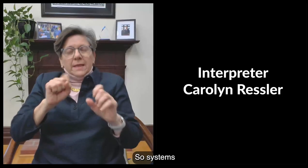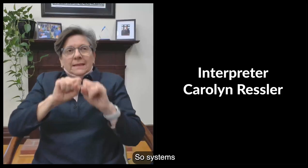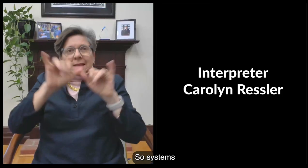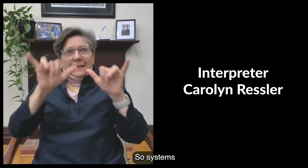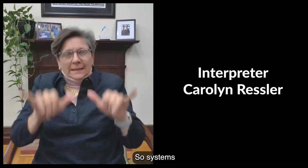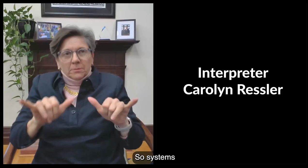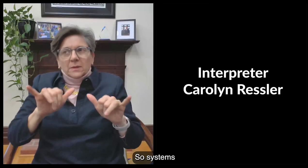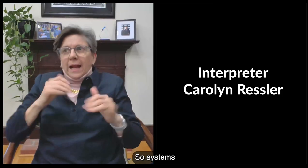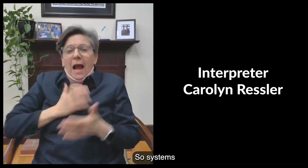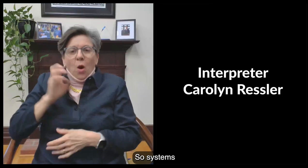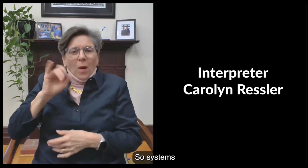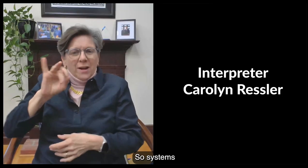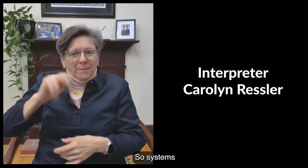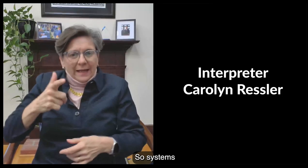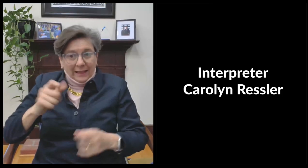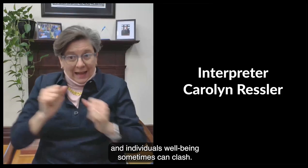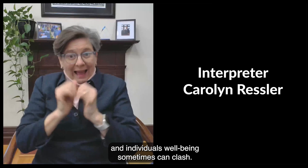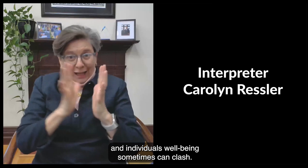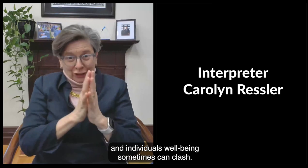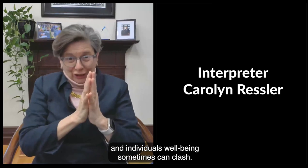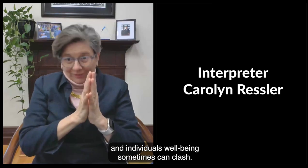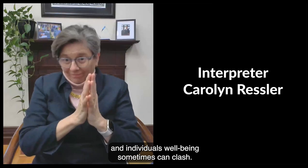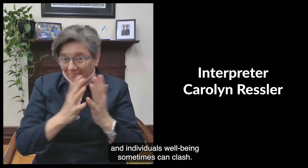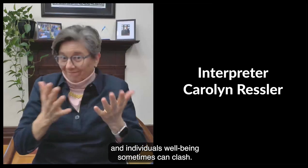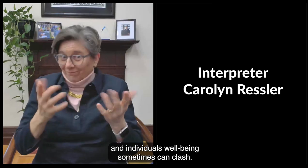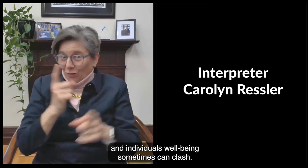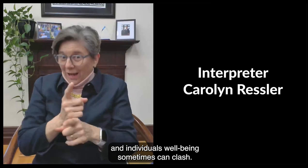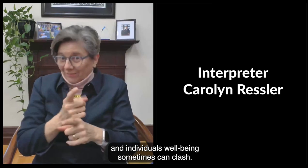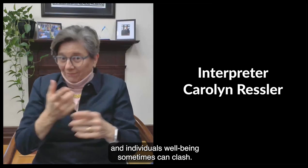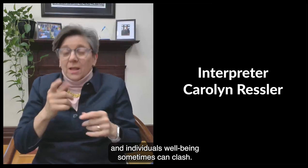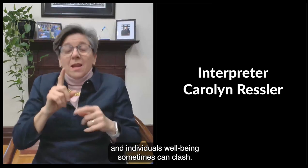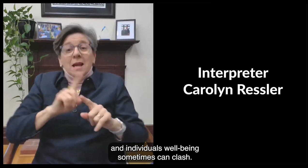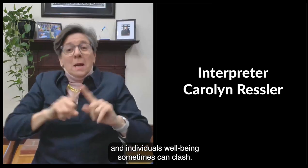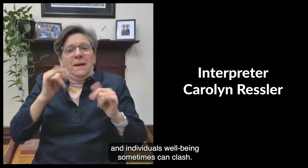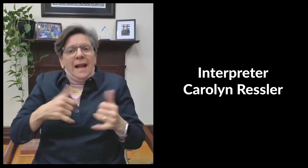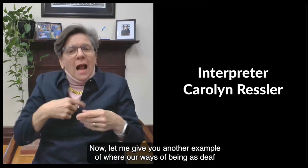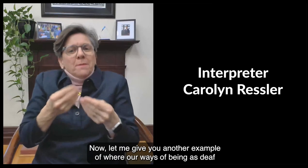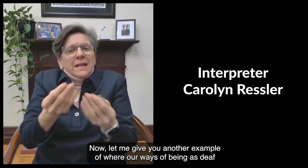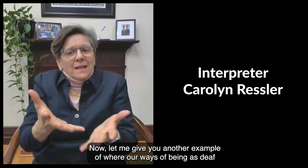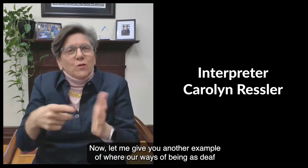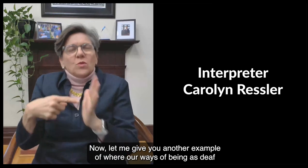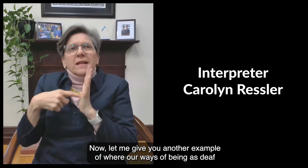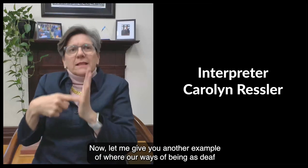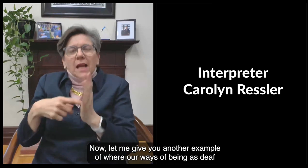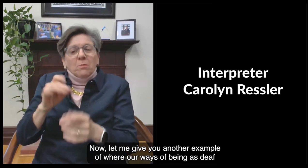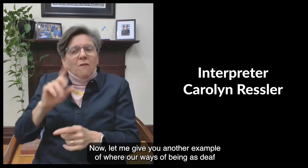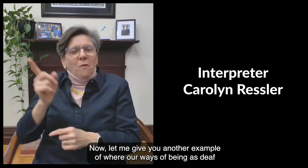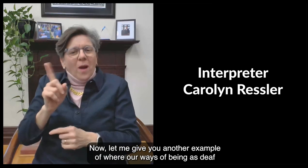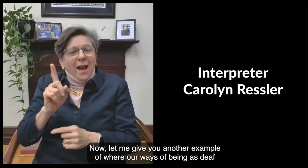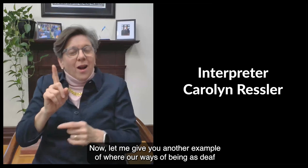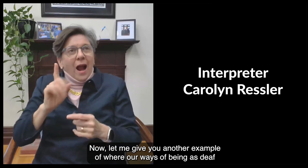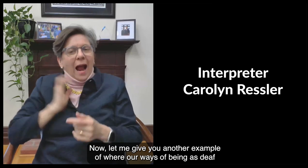So systems and individuals' well-being sometimes can clash.